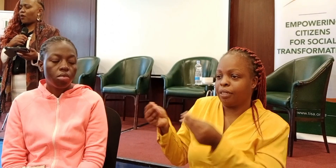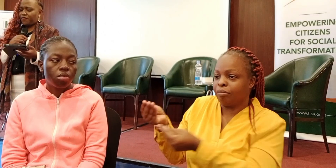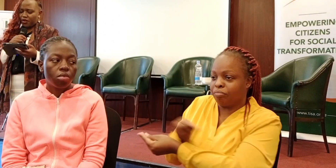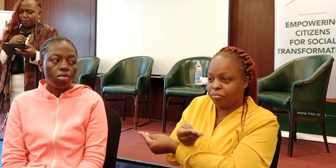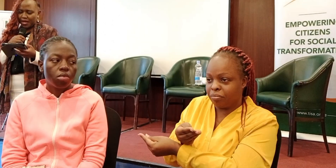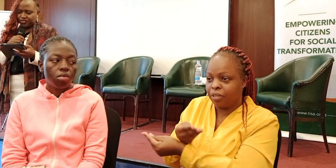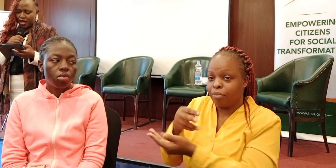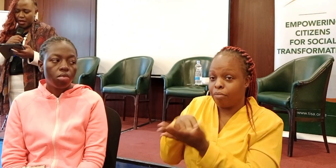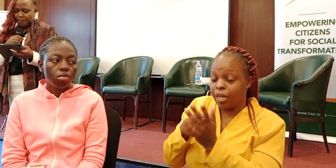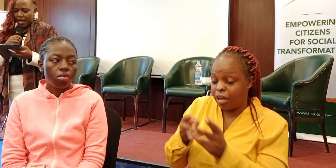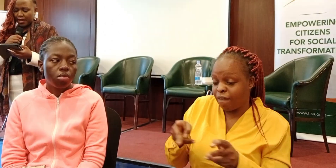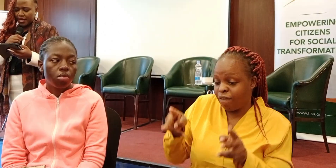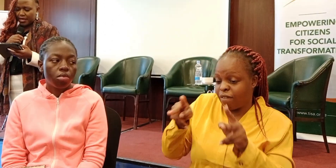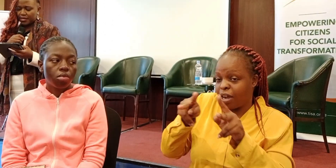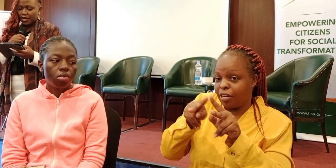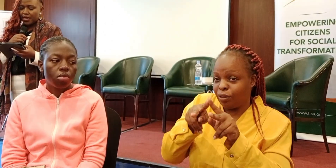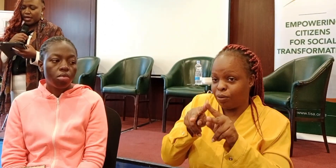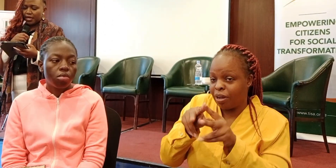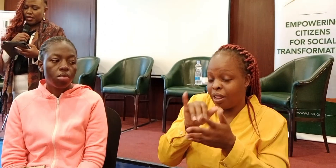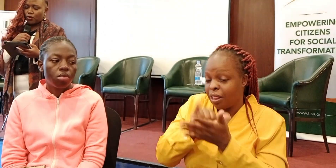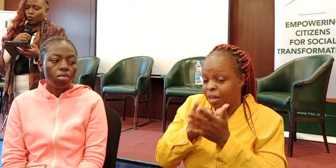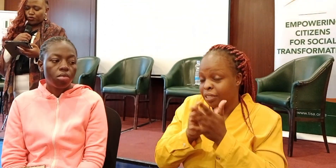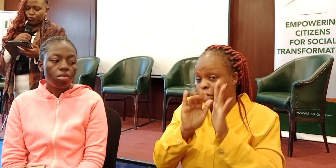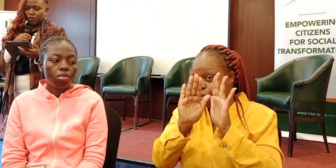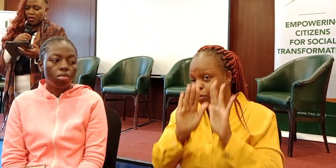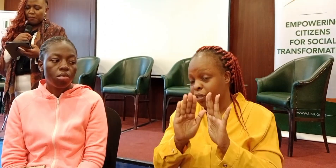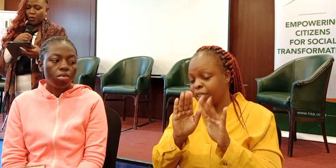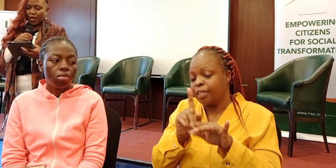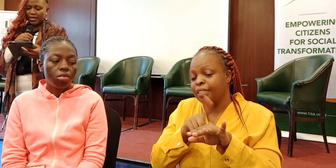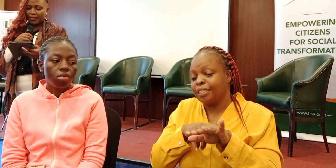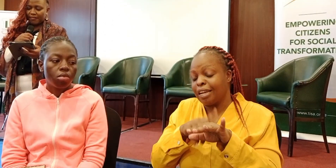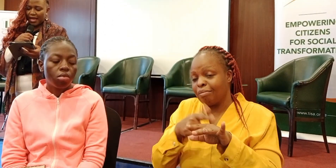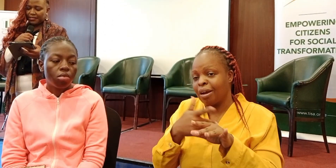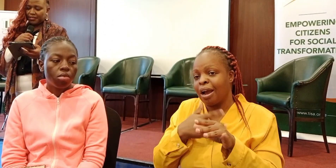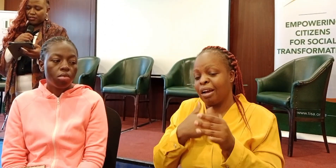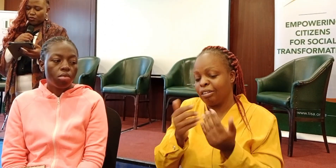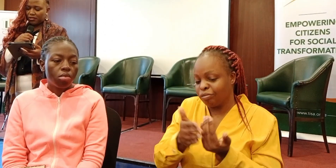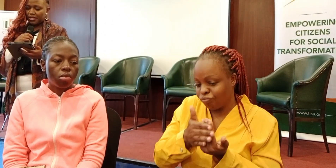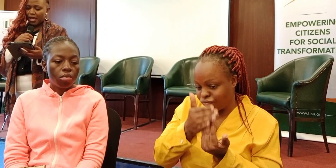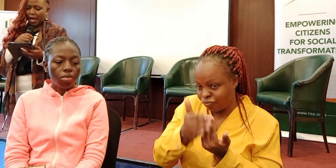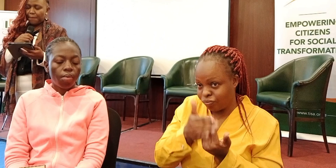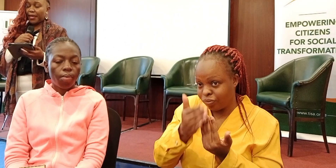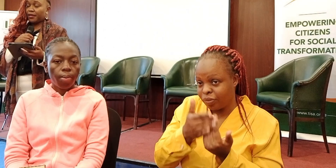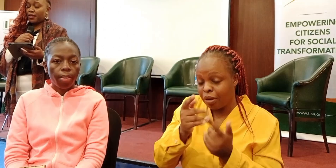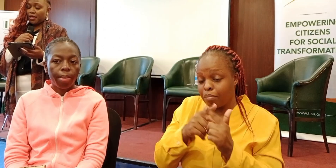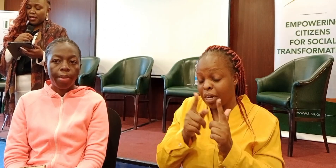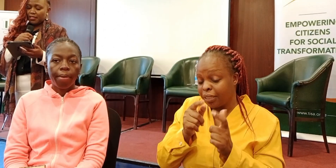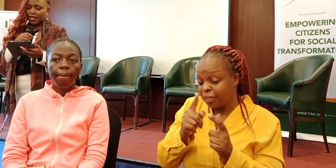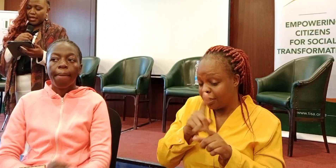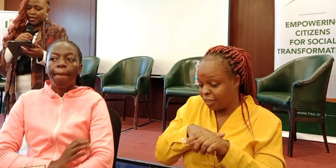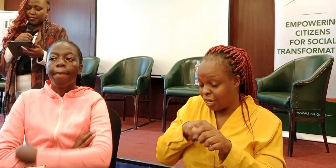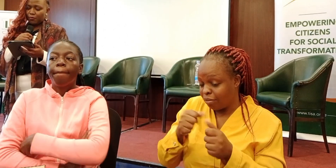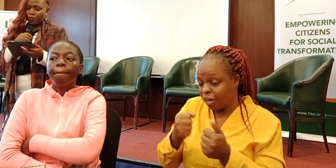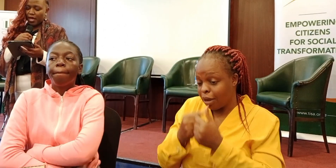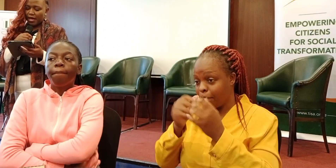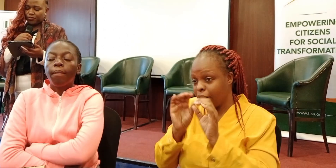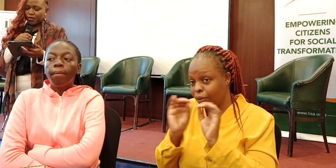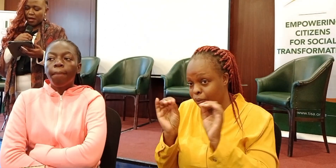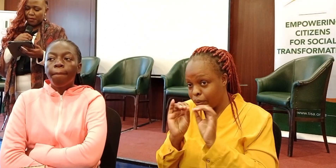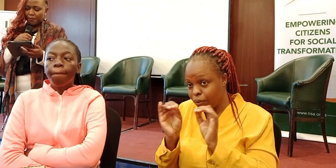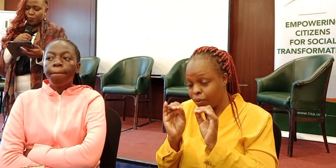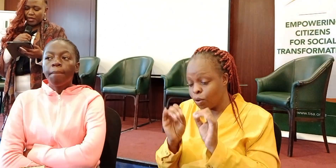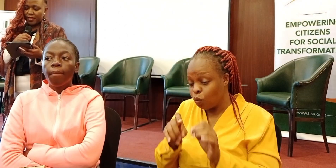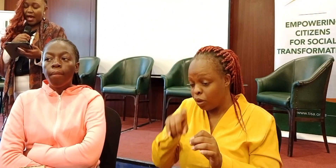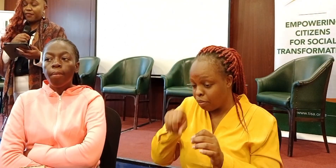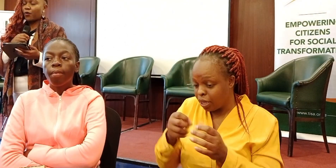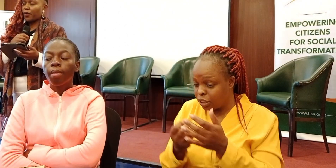values, and they were very much anchored in Utu. But when that did not happen, then we had to